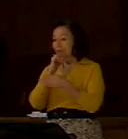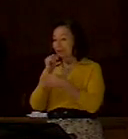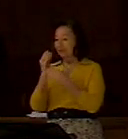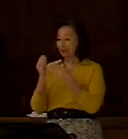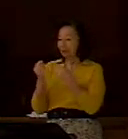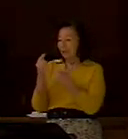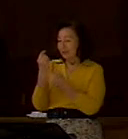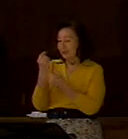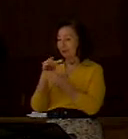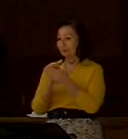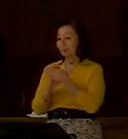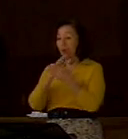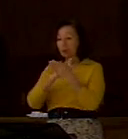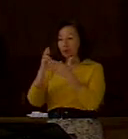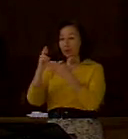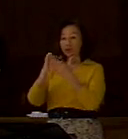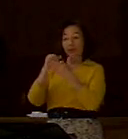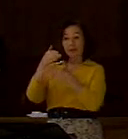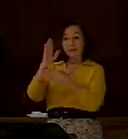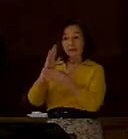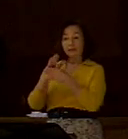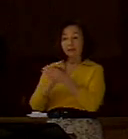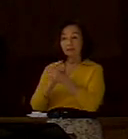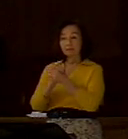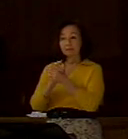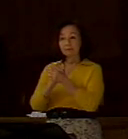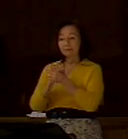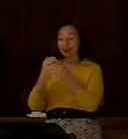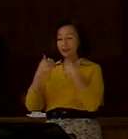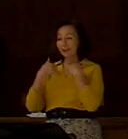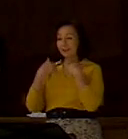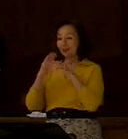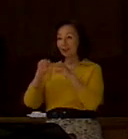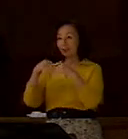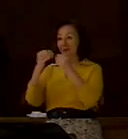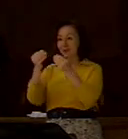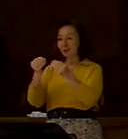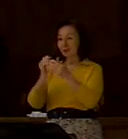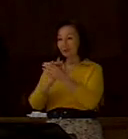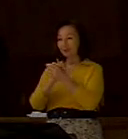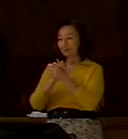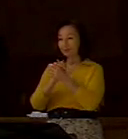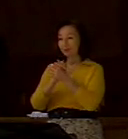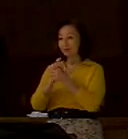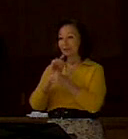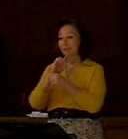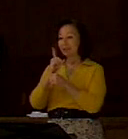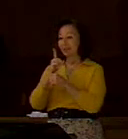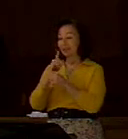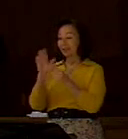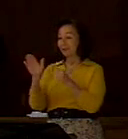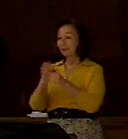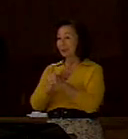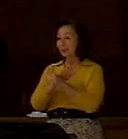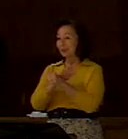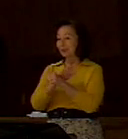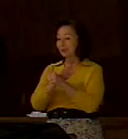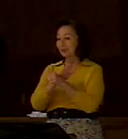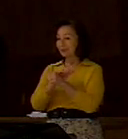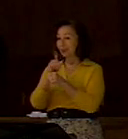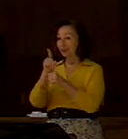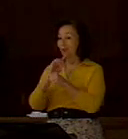slightly. The righteousness that God has given you is fully.